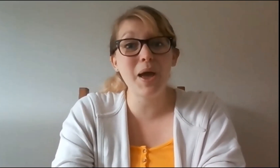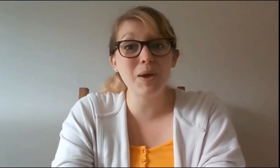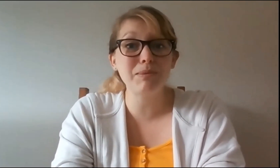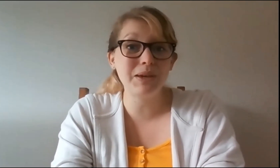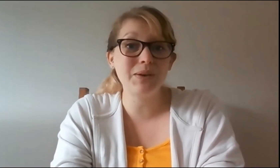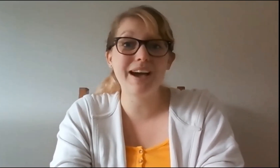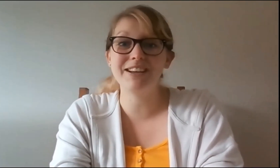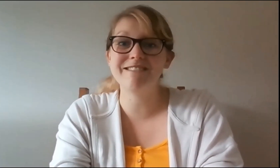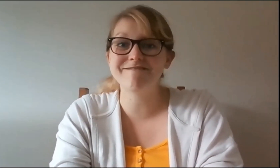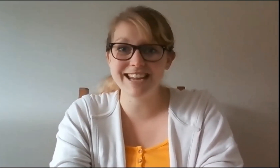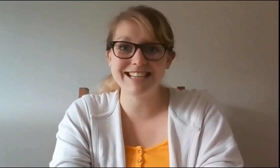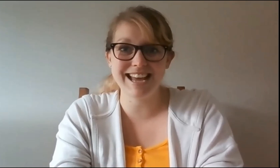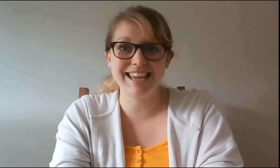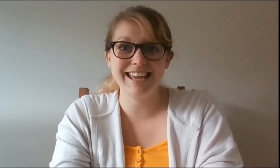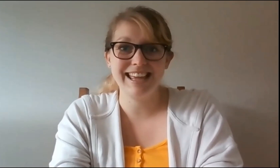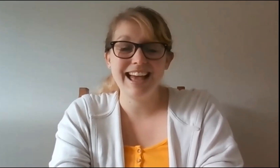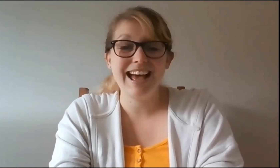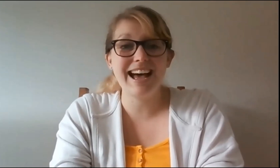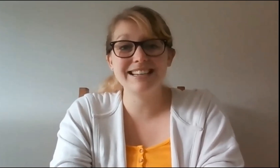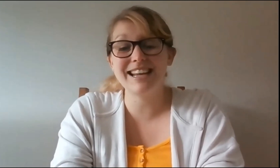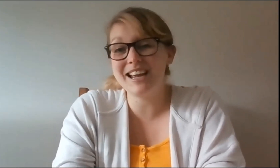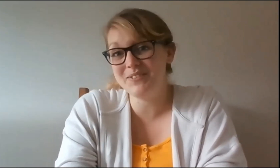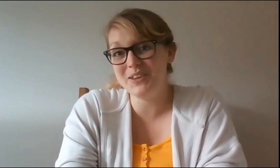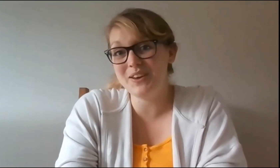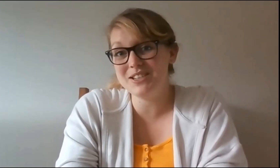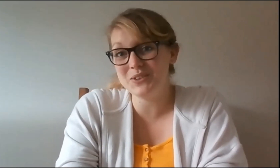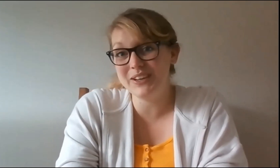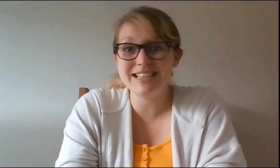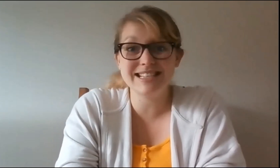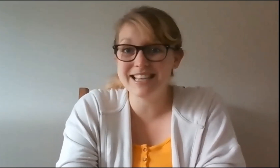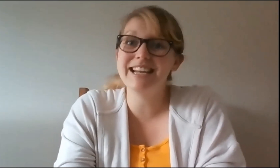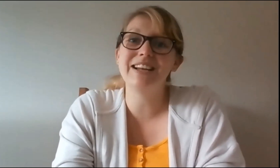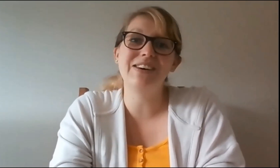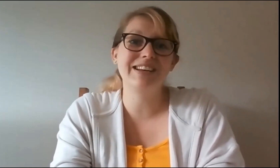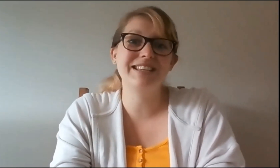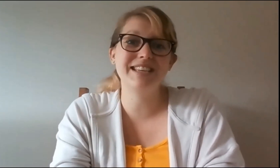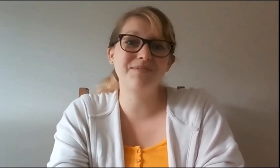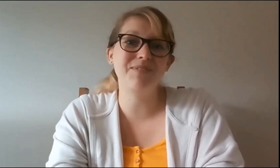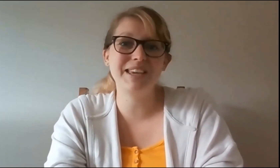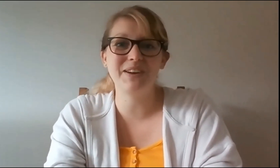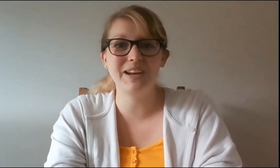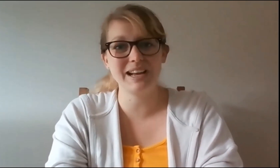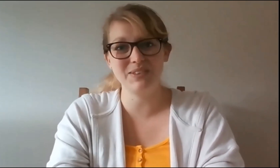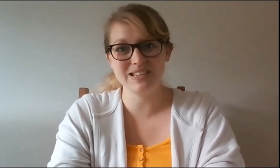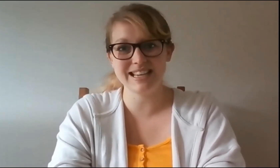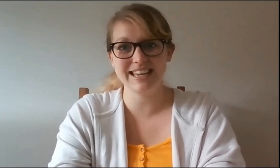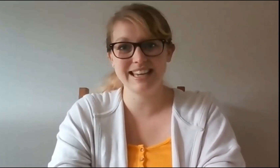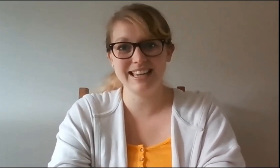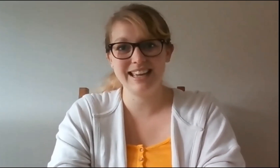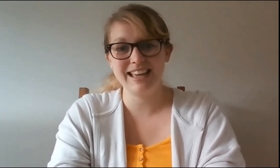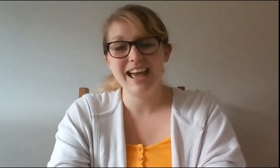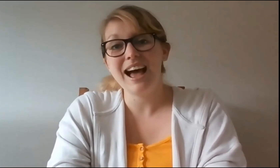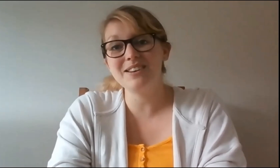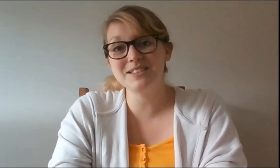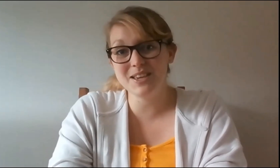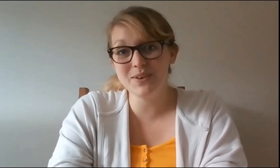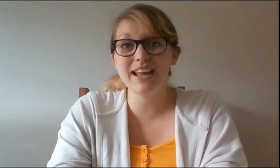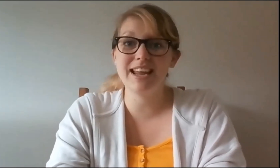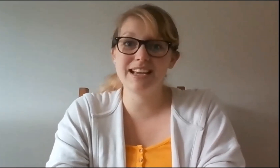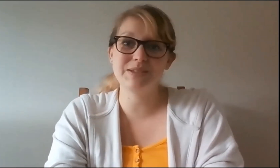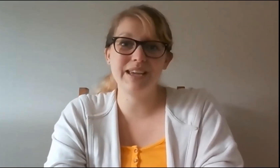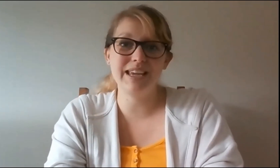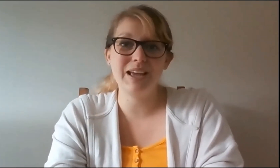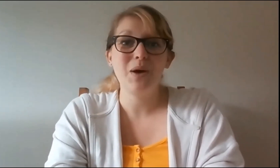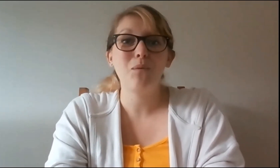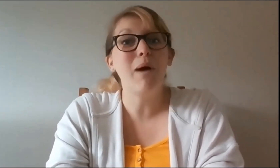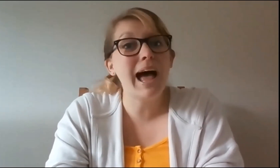I hope you have a great day and I hope you enjoy singing along to Make Your Own Kind of Music. I'll see you again